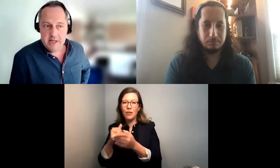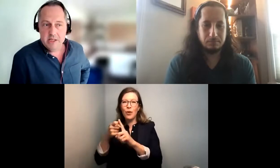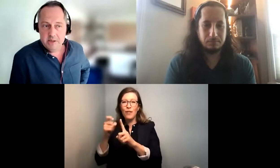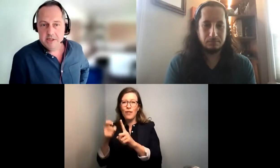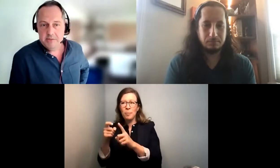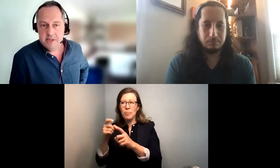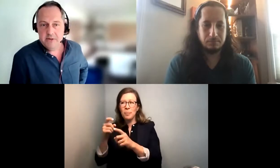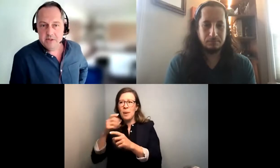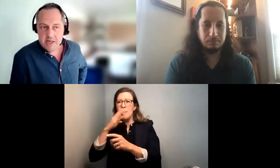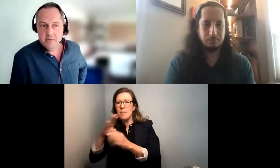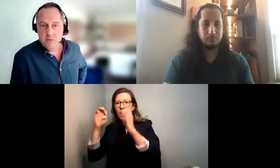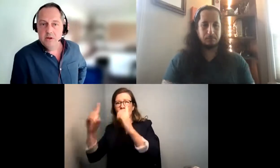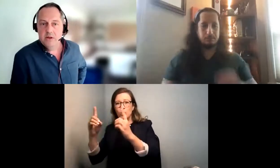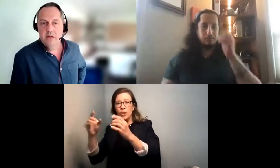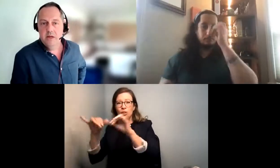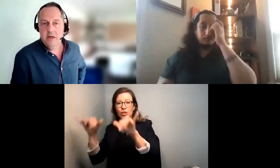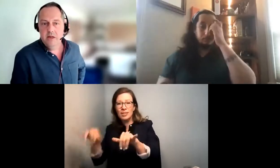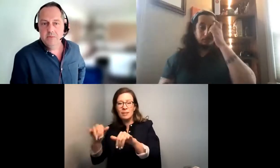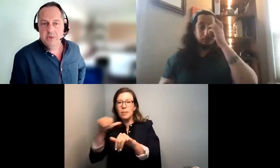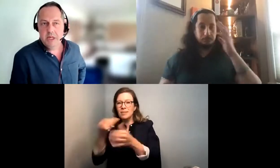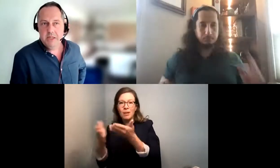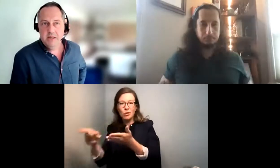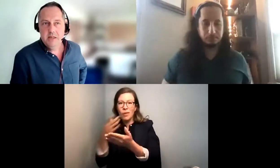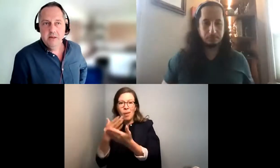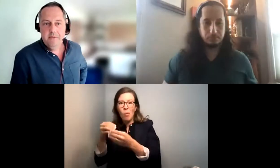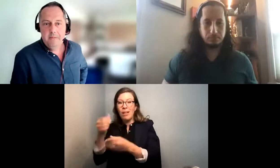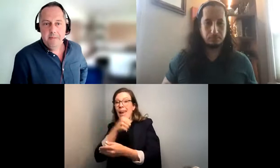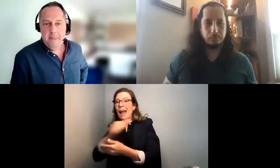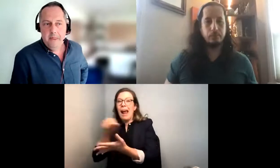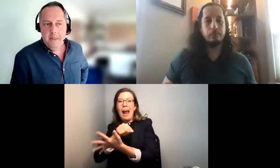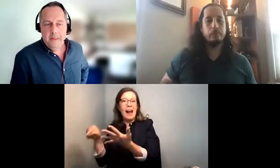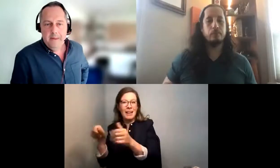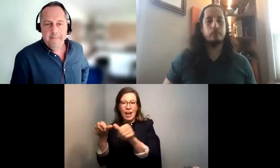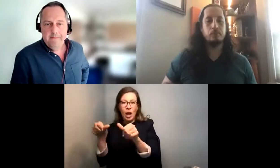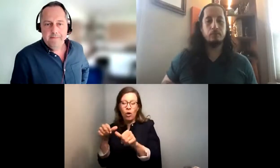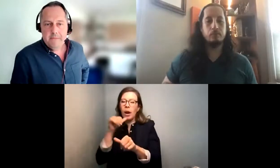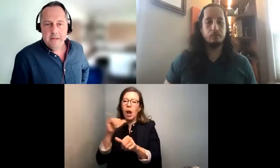them rather than it actually being specific to any one subject.